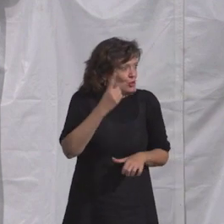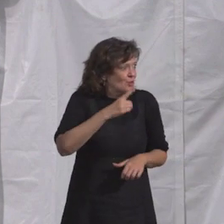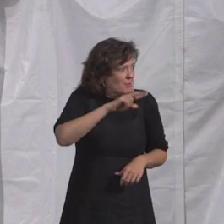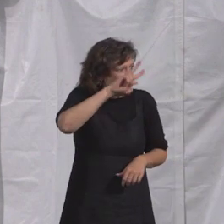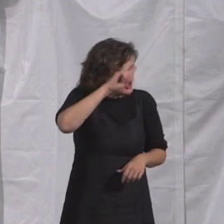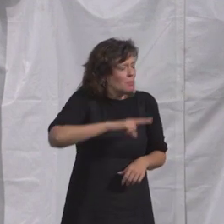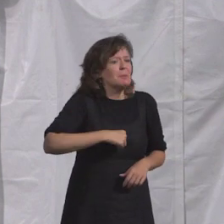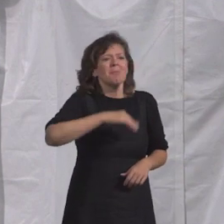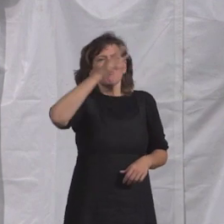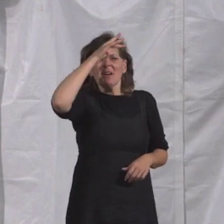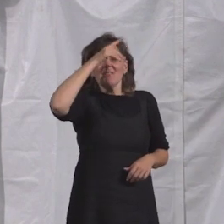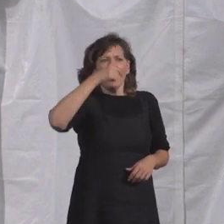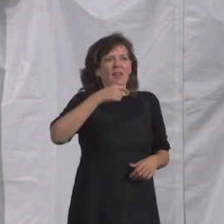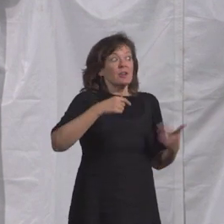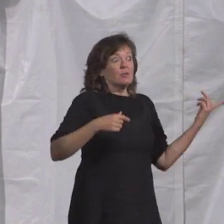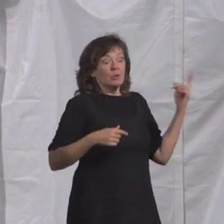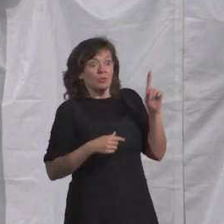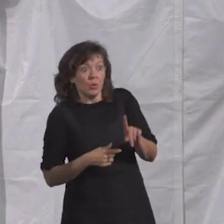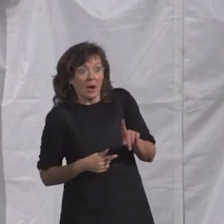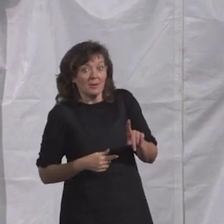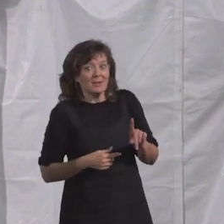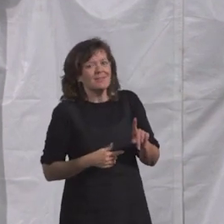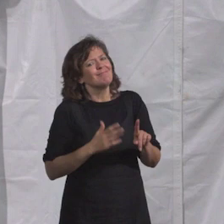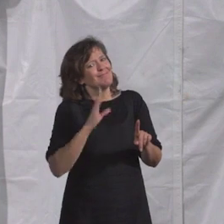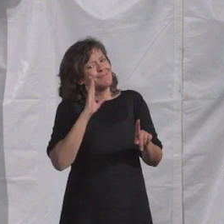well, gosh, when did he get anything else done? But